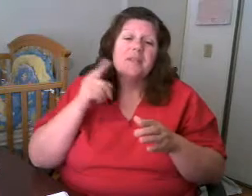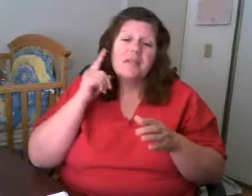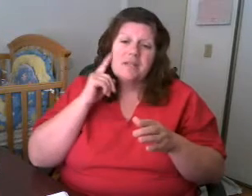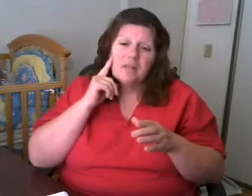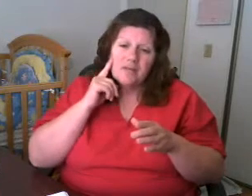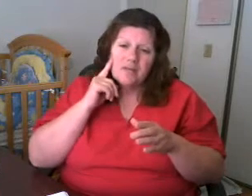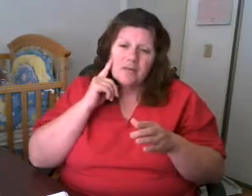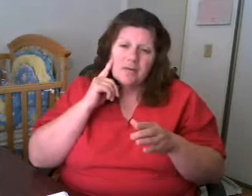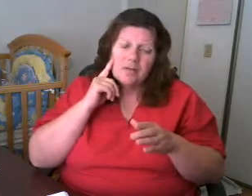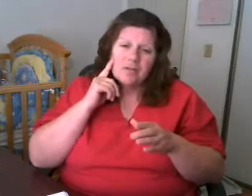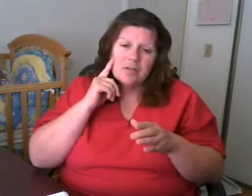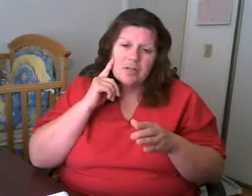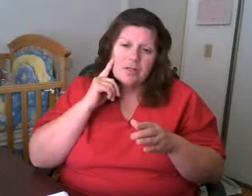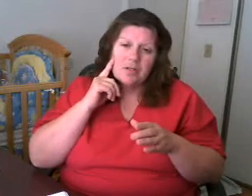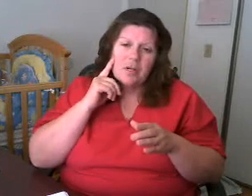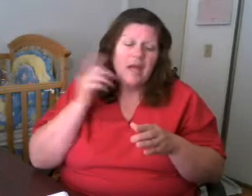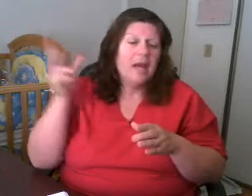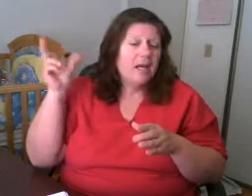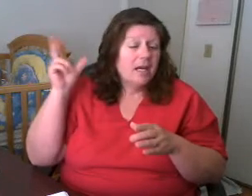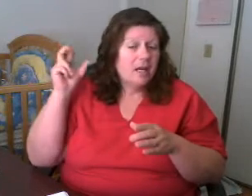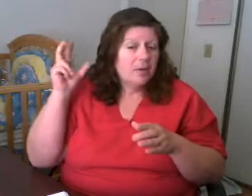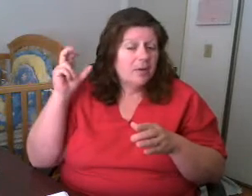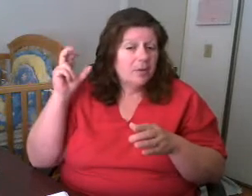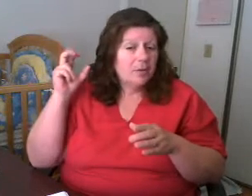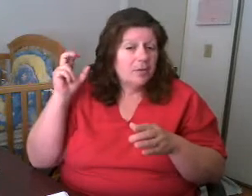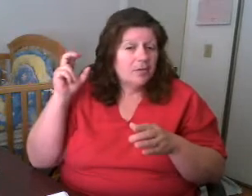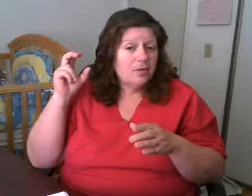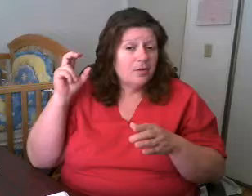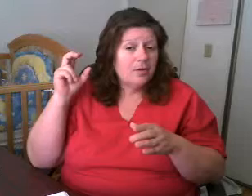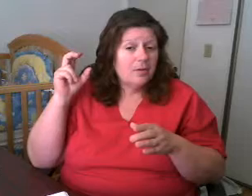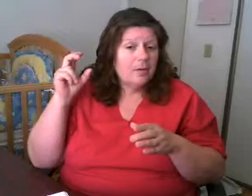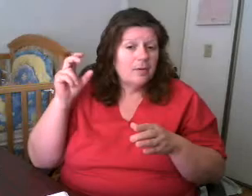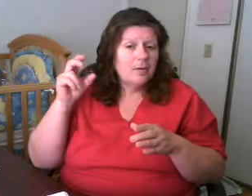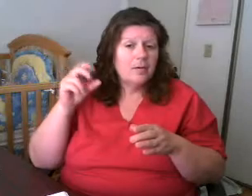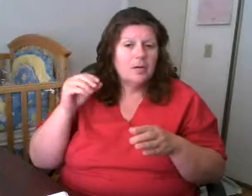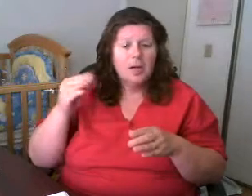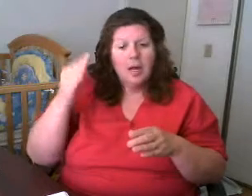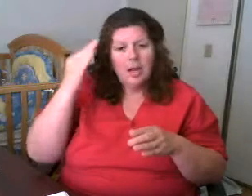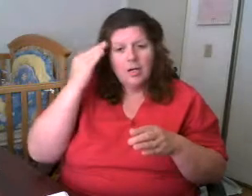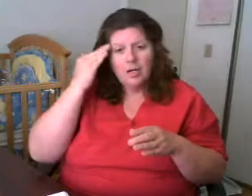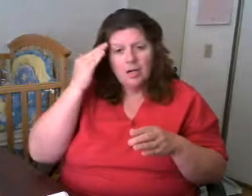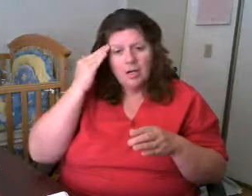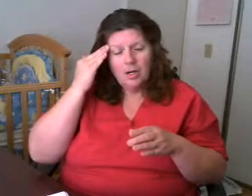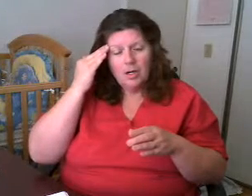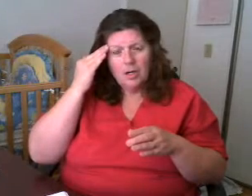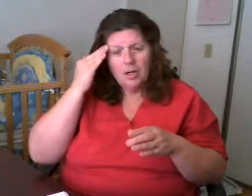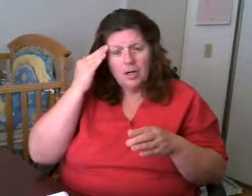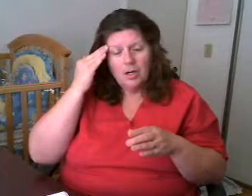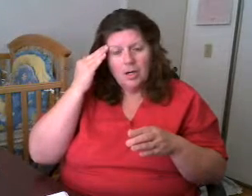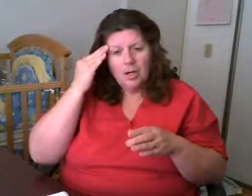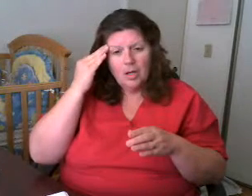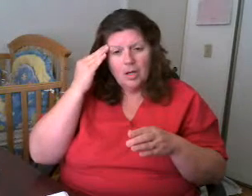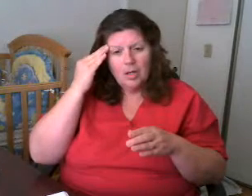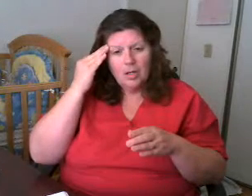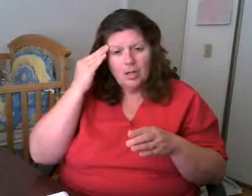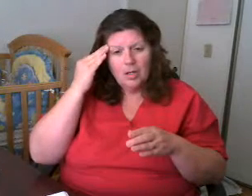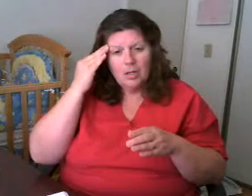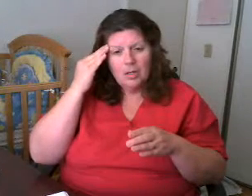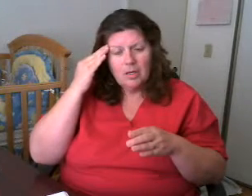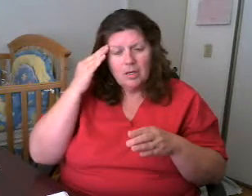people. Okay? You need to also have knowledge related to requirements and expectations of the consumer. And again, the